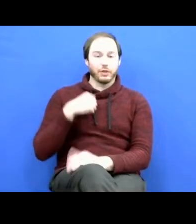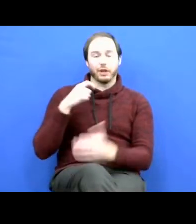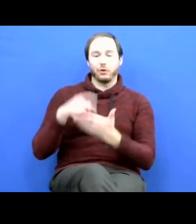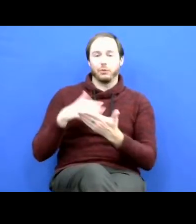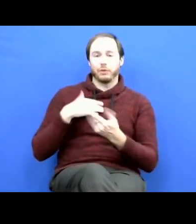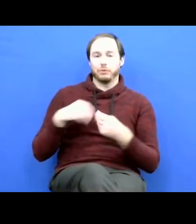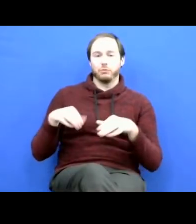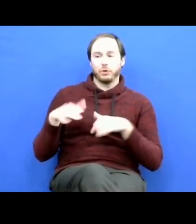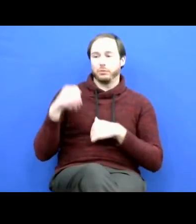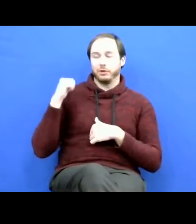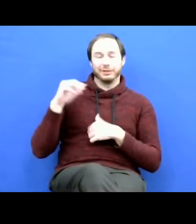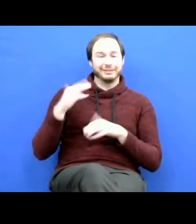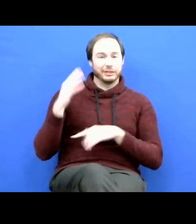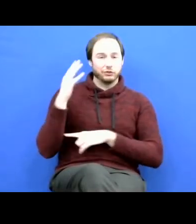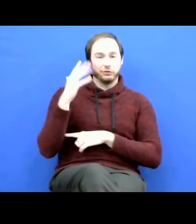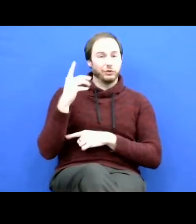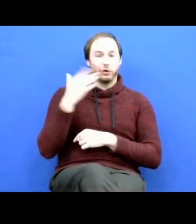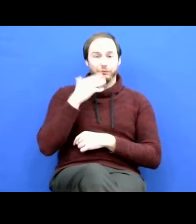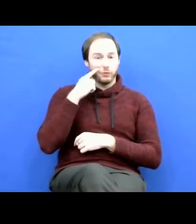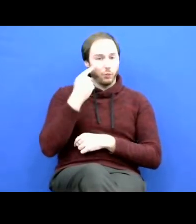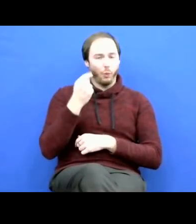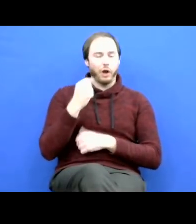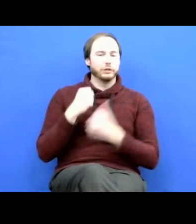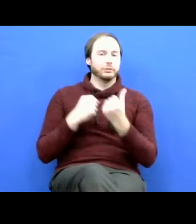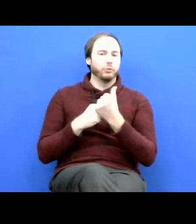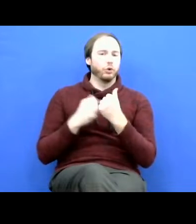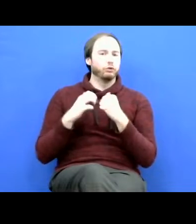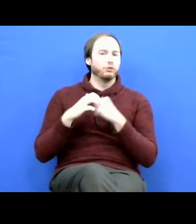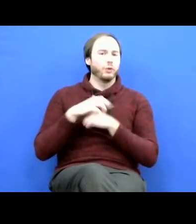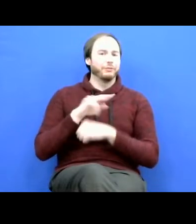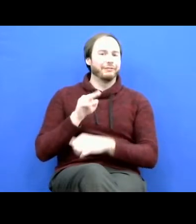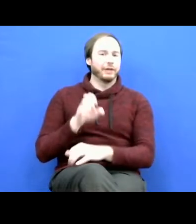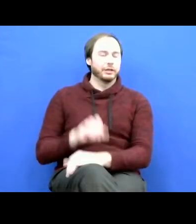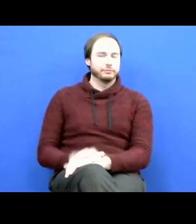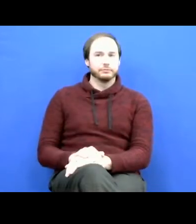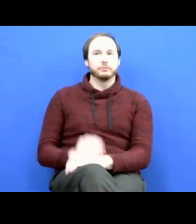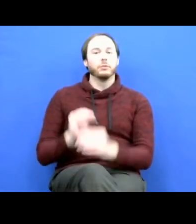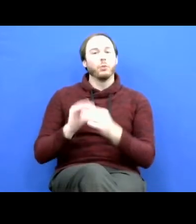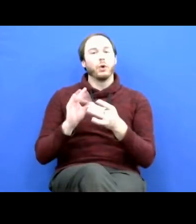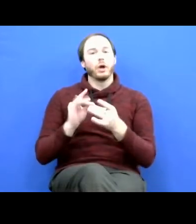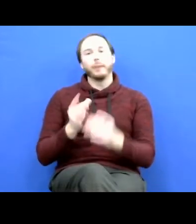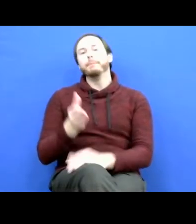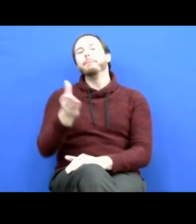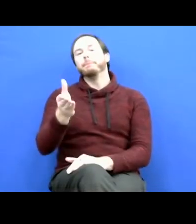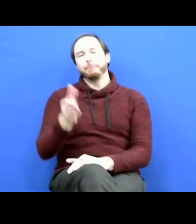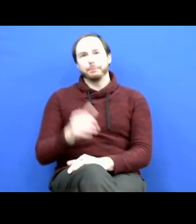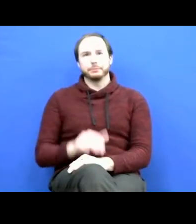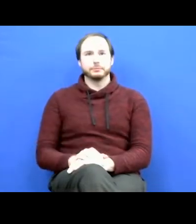house do. Any other questions, comments coming up?